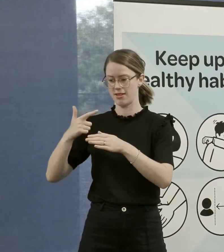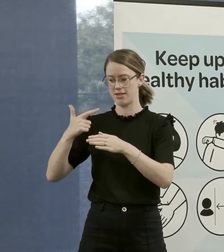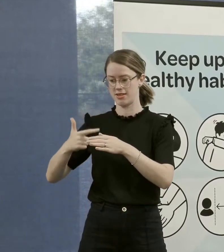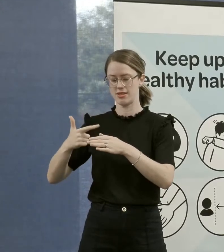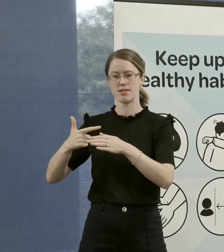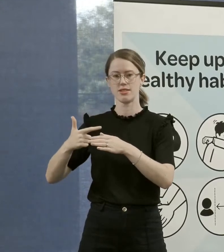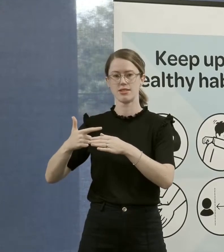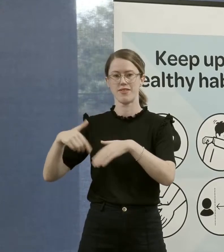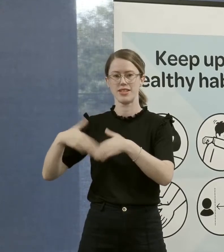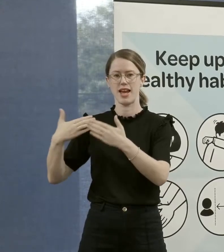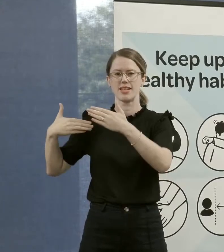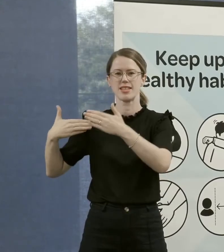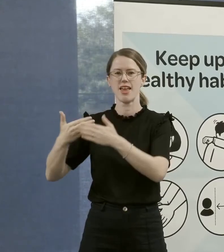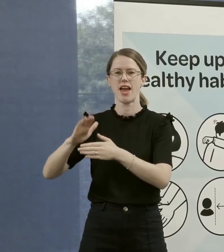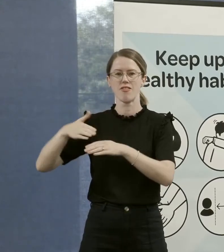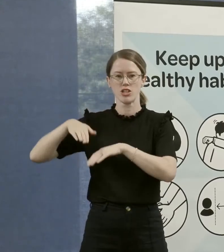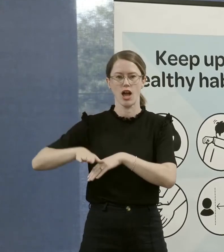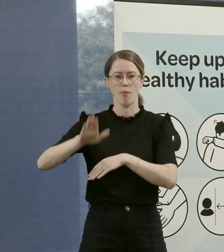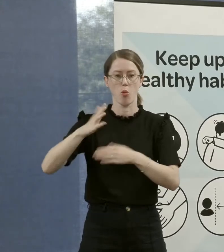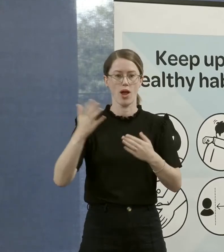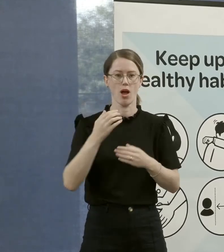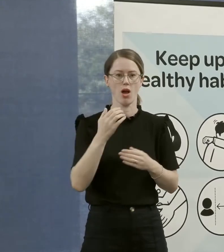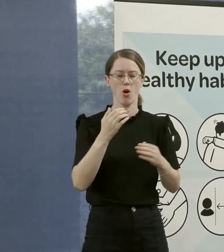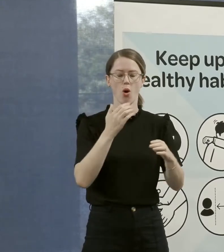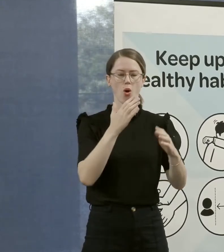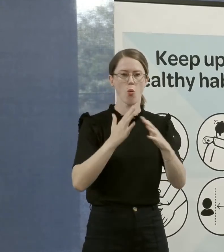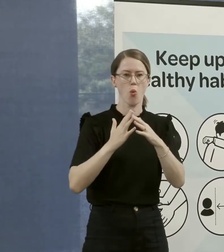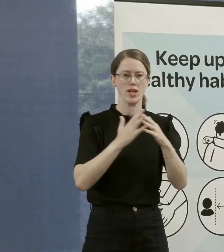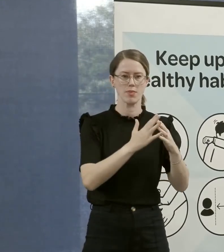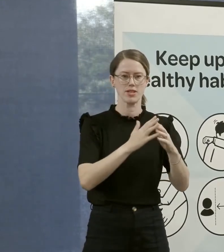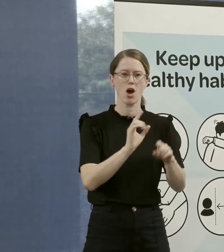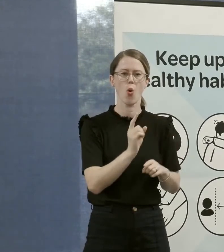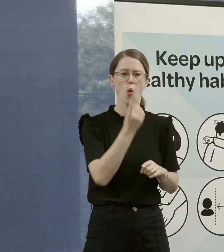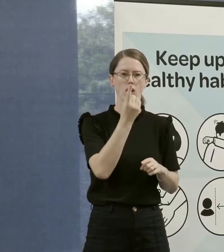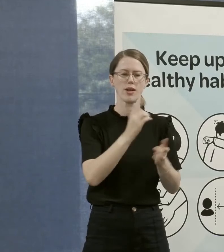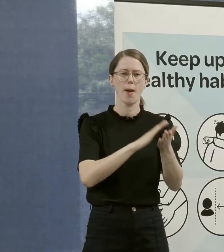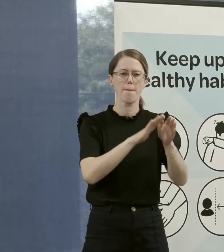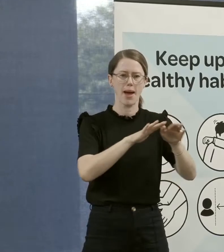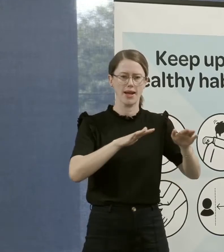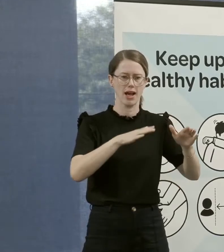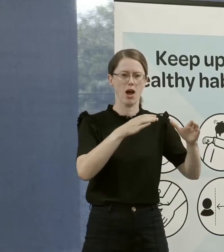our DHB regions: Waitemata, Auckland and Counties Manukau.